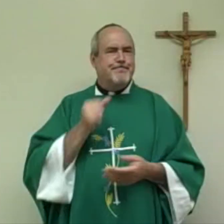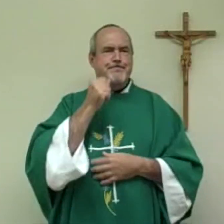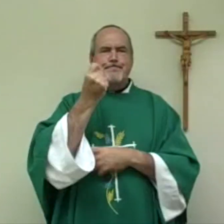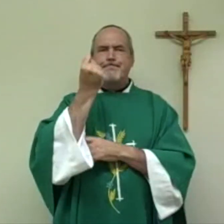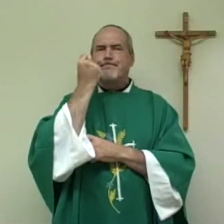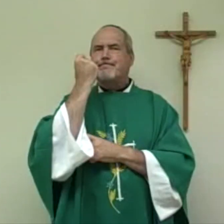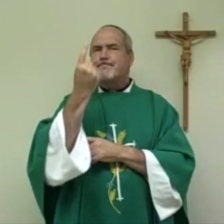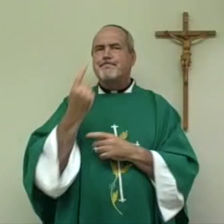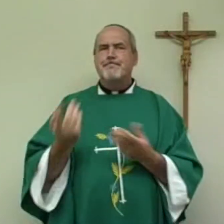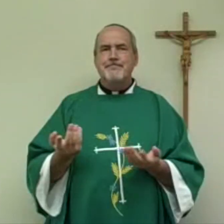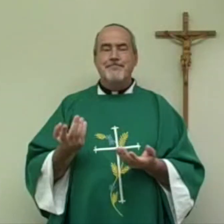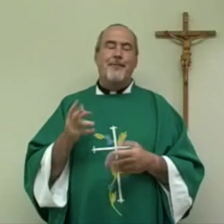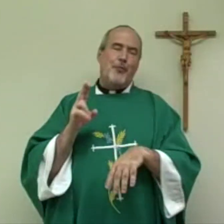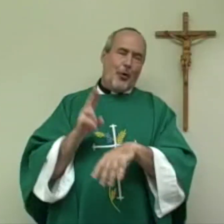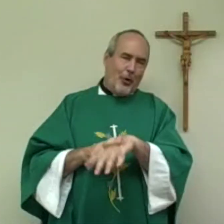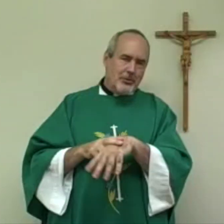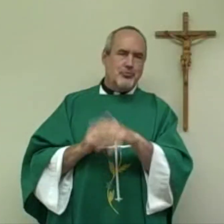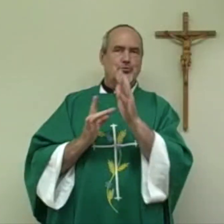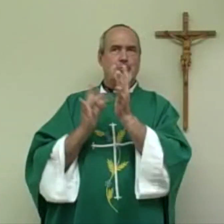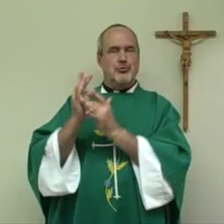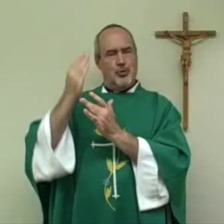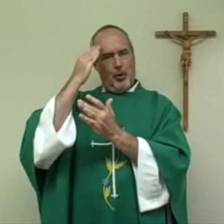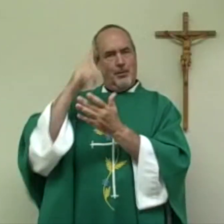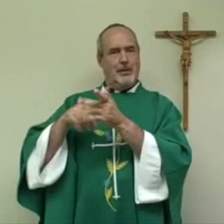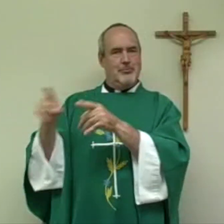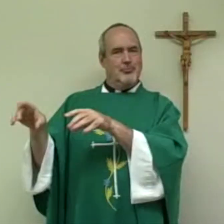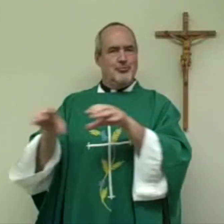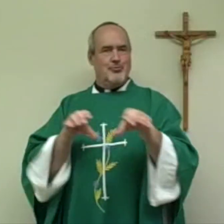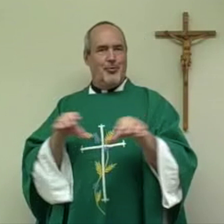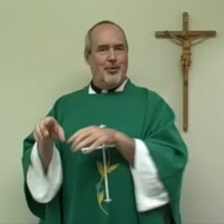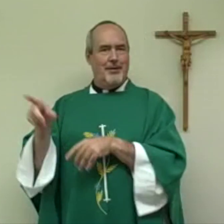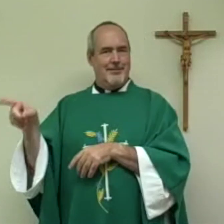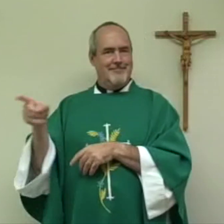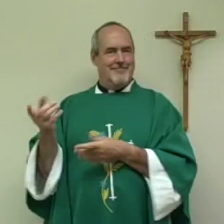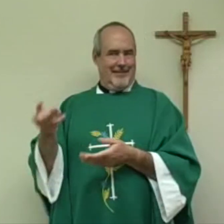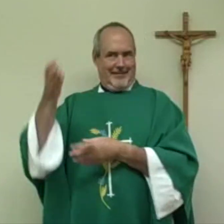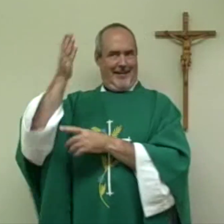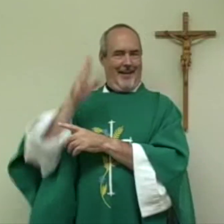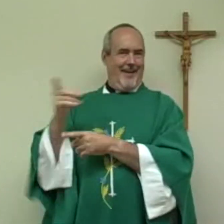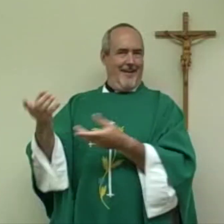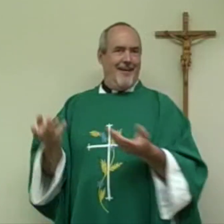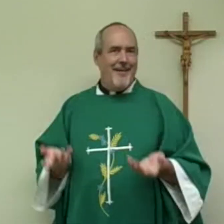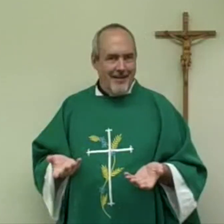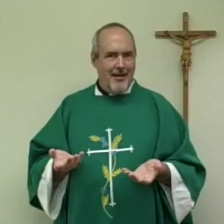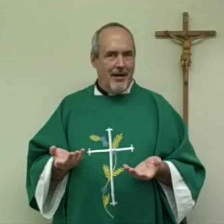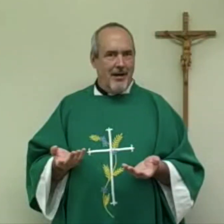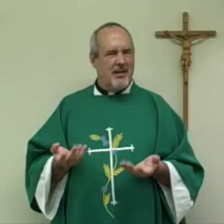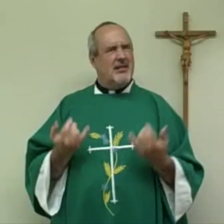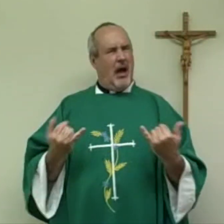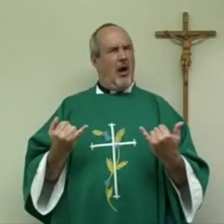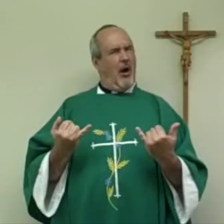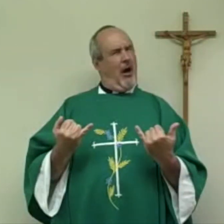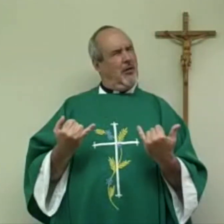Peter? Why did that happen? Well, I don't know. Of course, Jesus knew what he was doing because he is God.